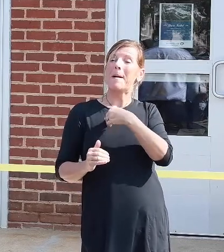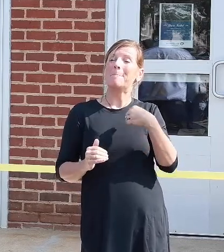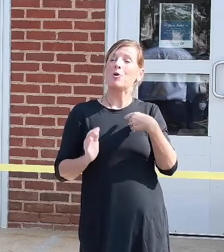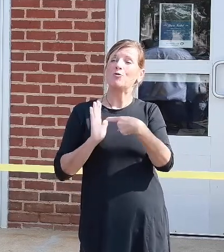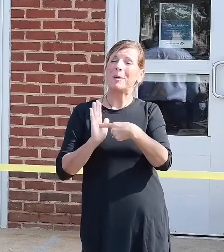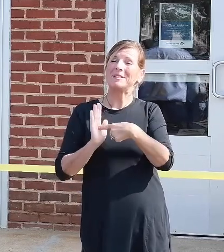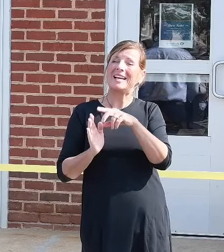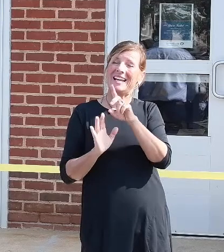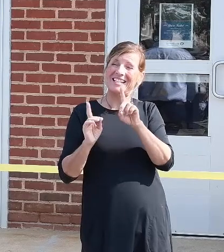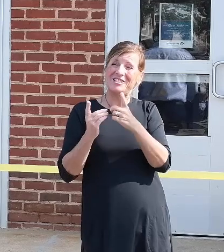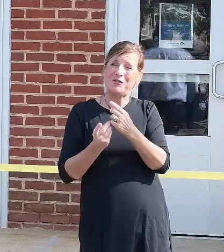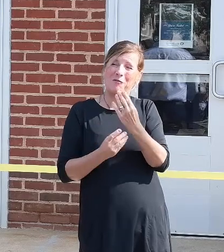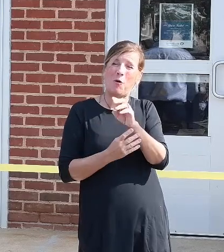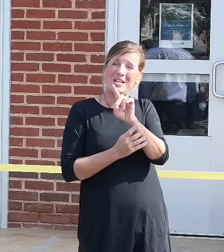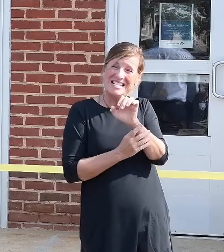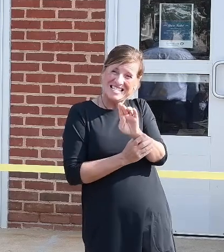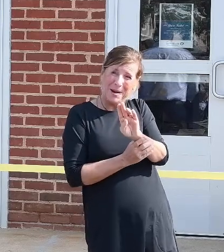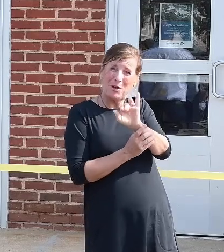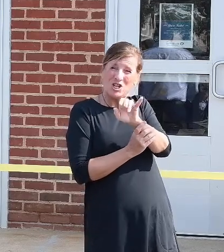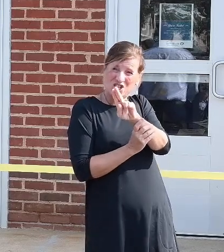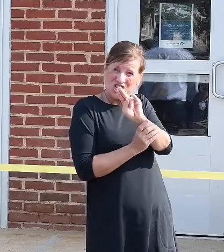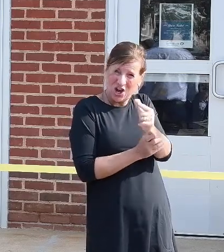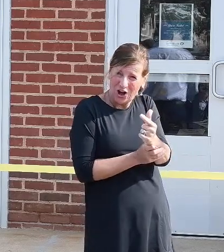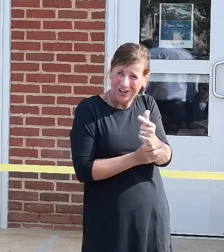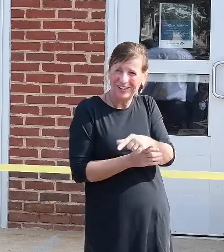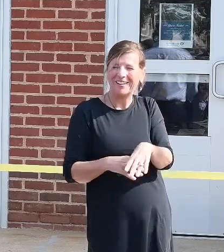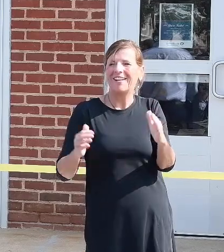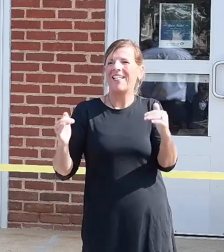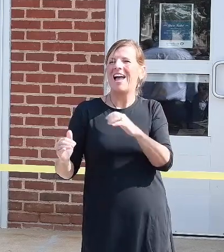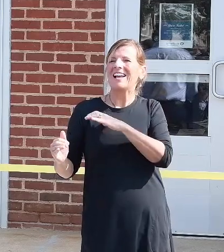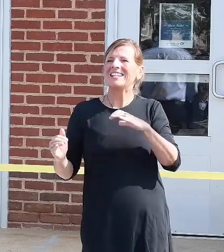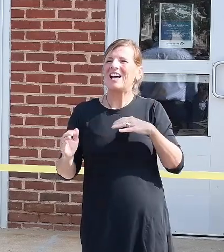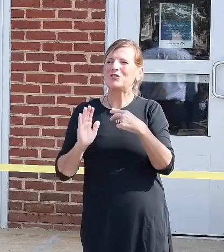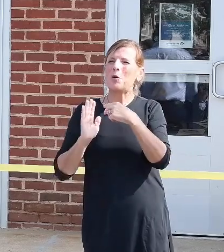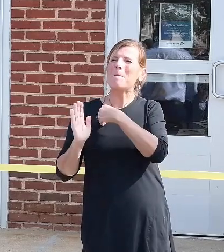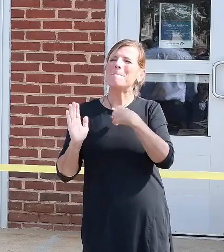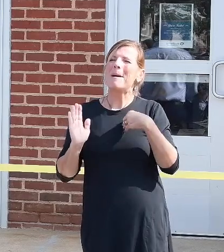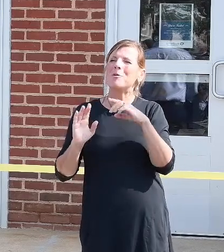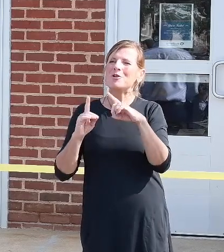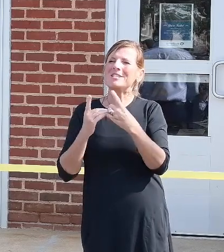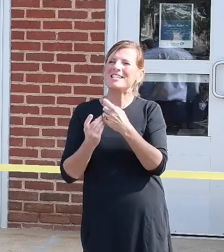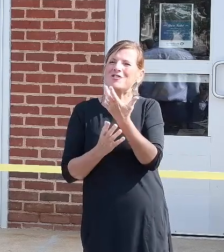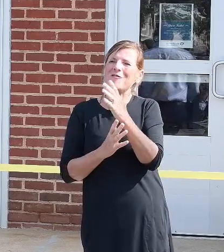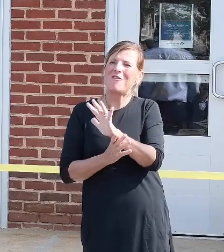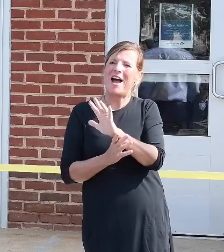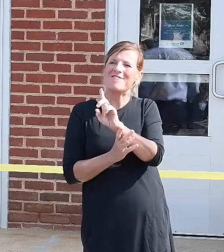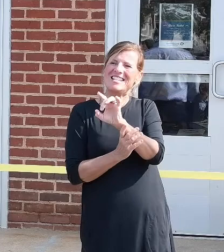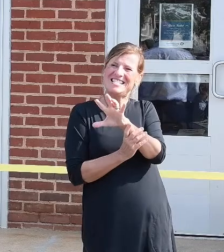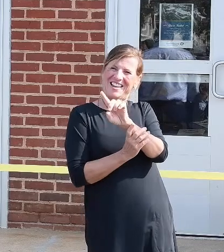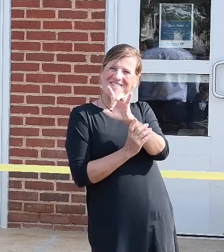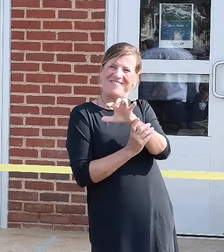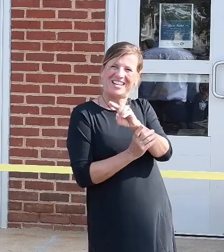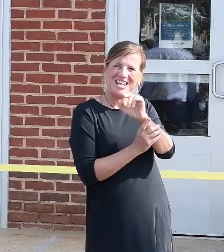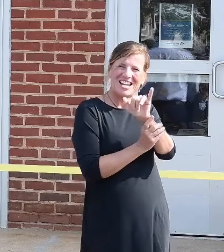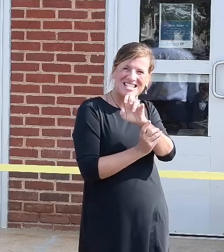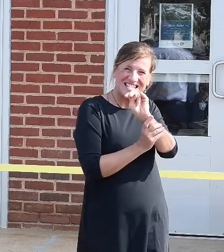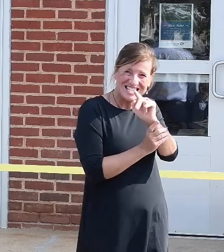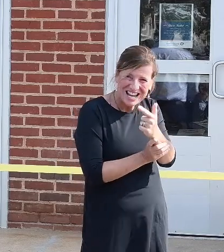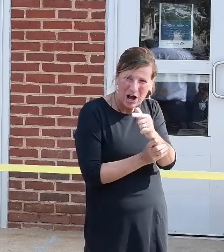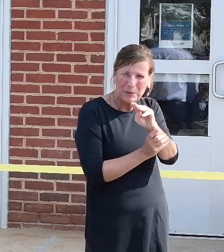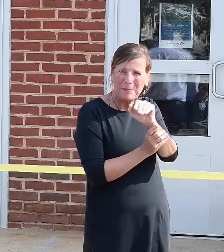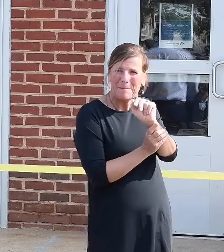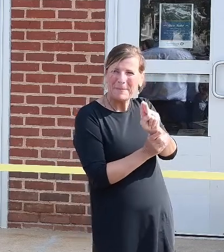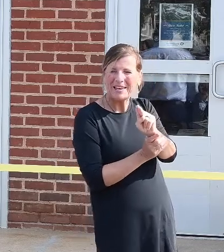representing District 4, Deb Young, Howard County Council Member representing District 5, David Youngman,